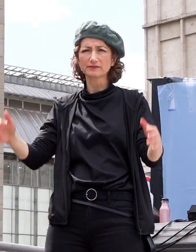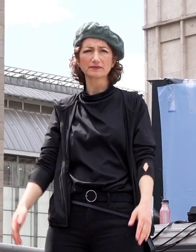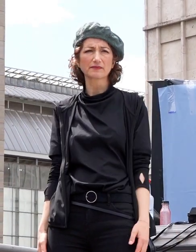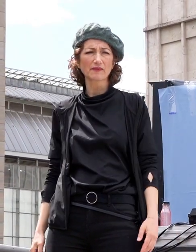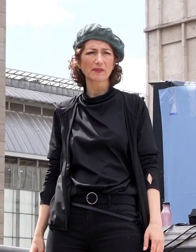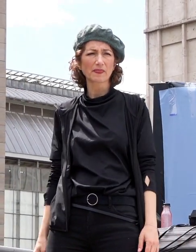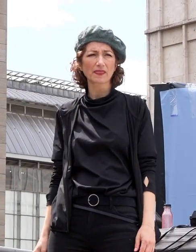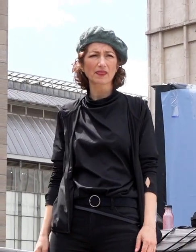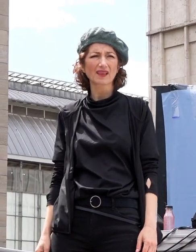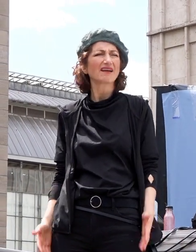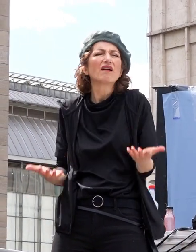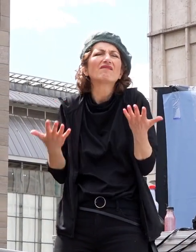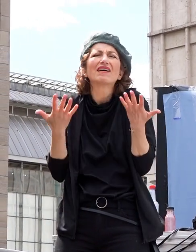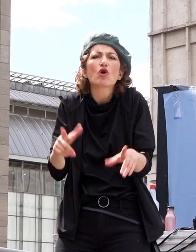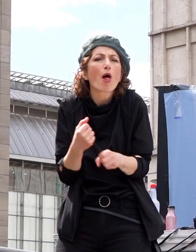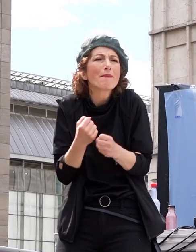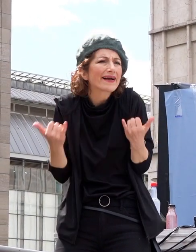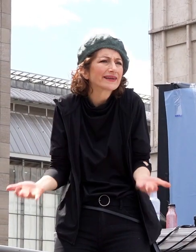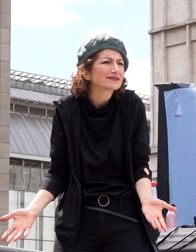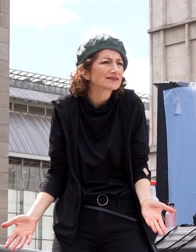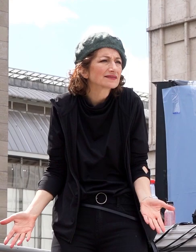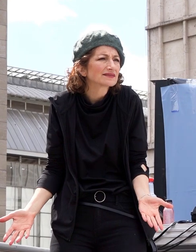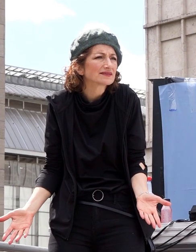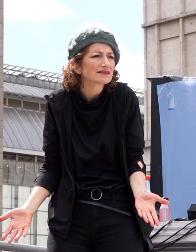So what do we do?